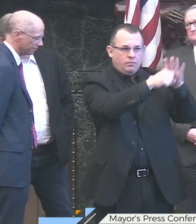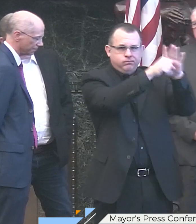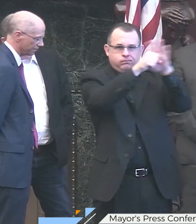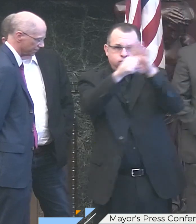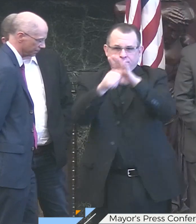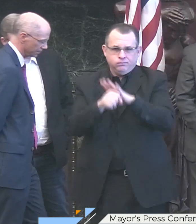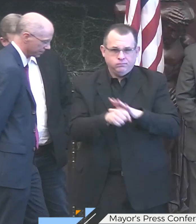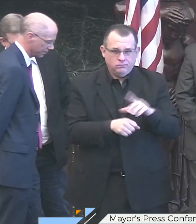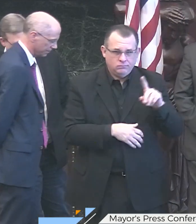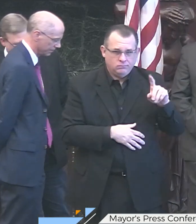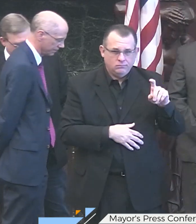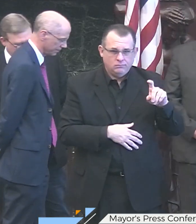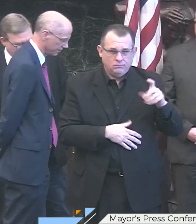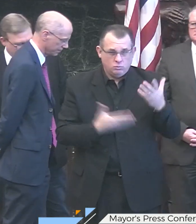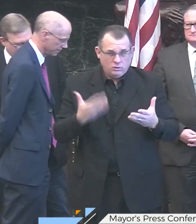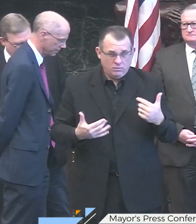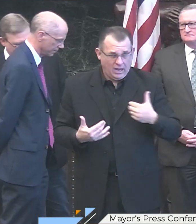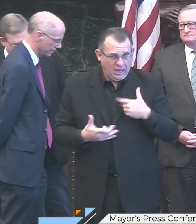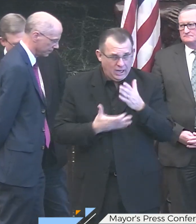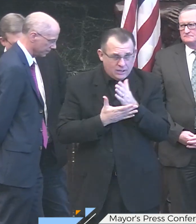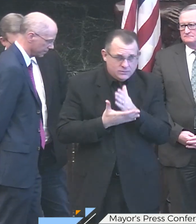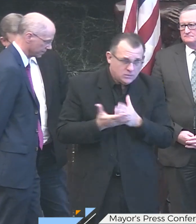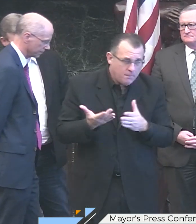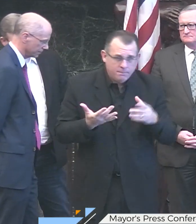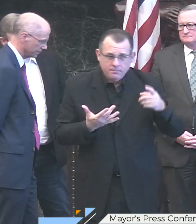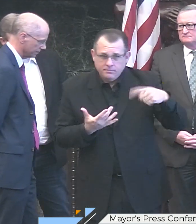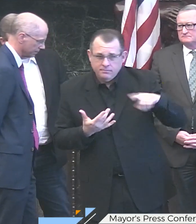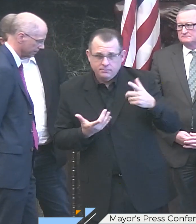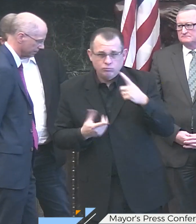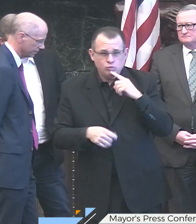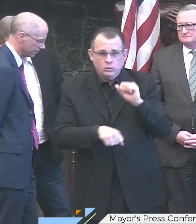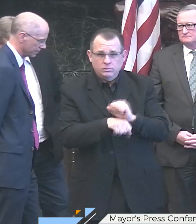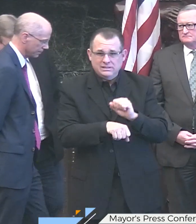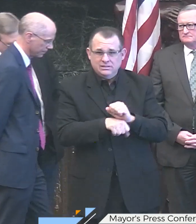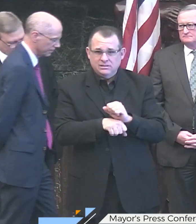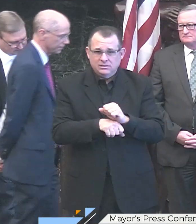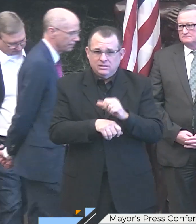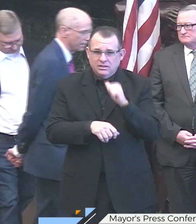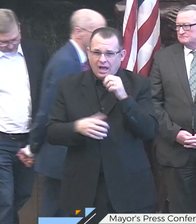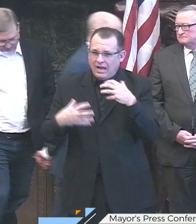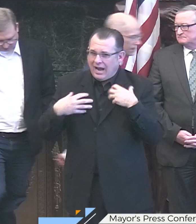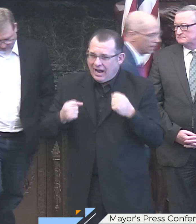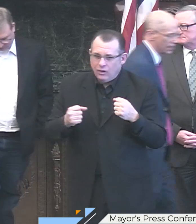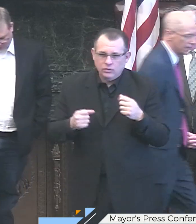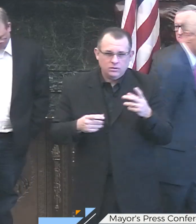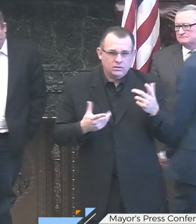city where you may have someone who really is not well enough to travel?